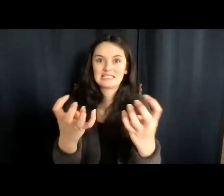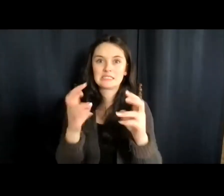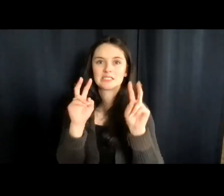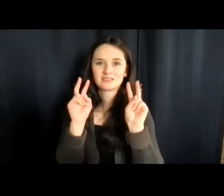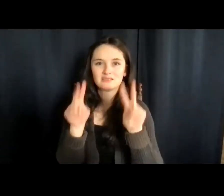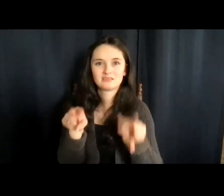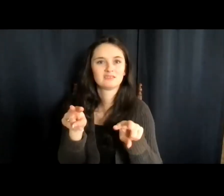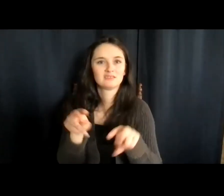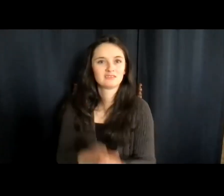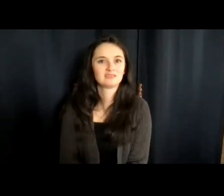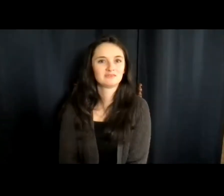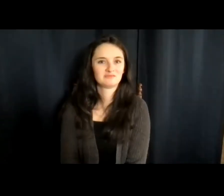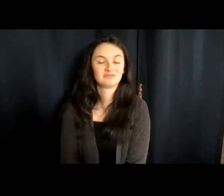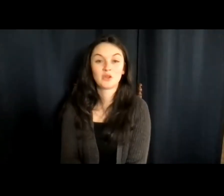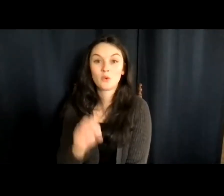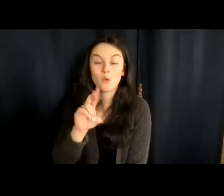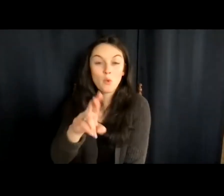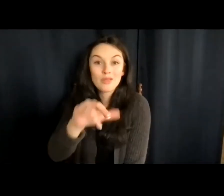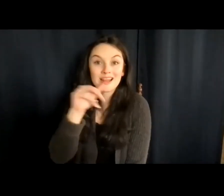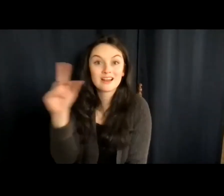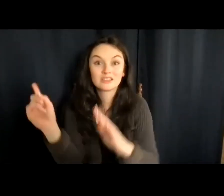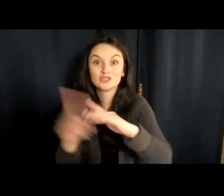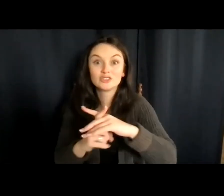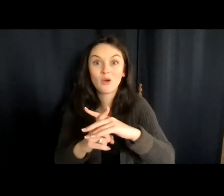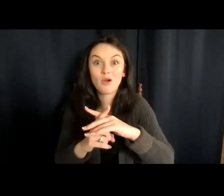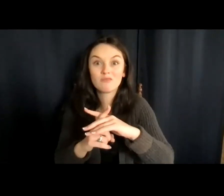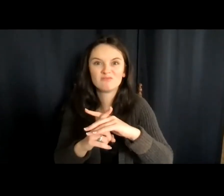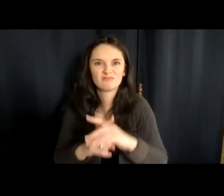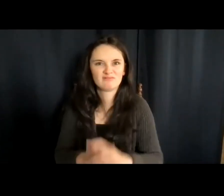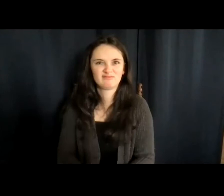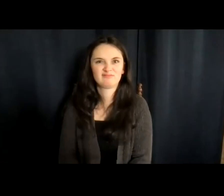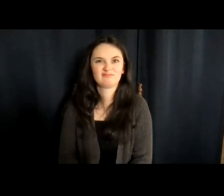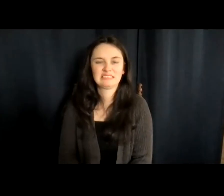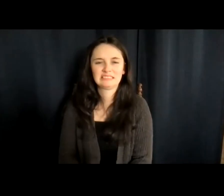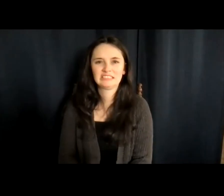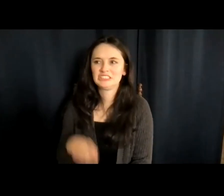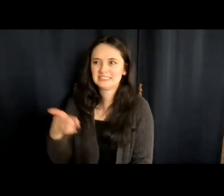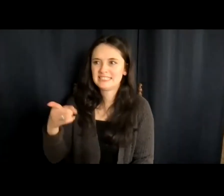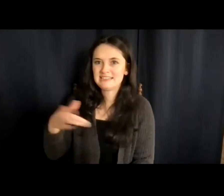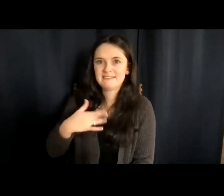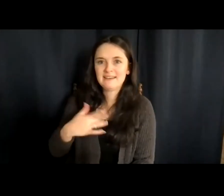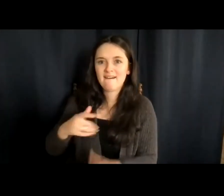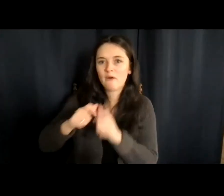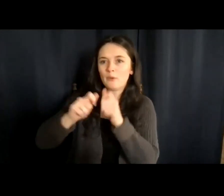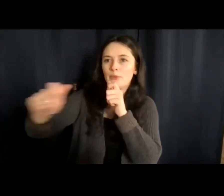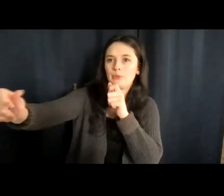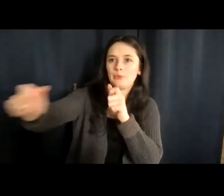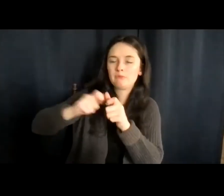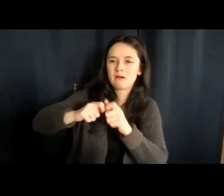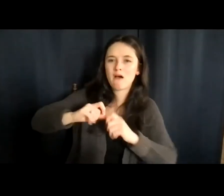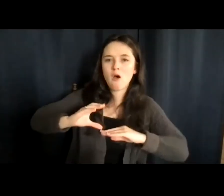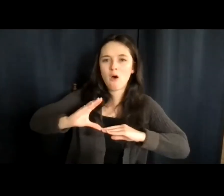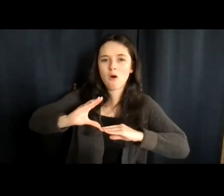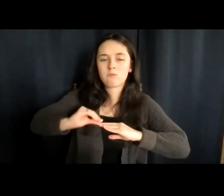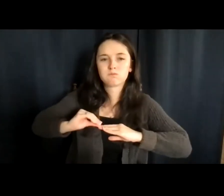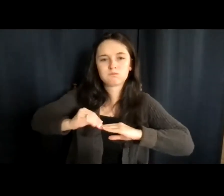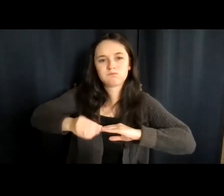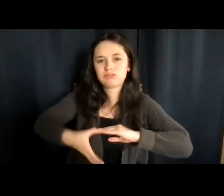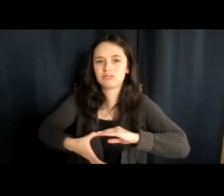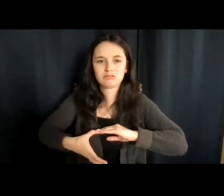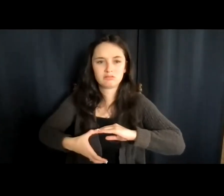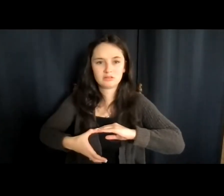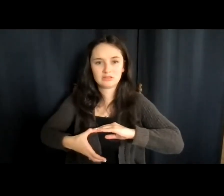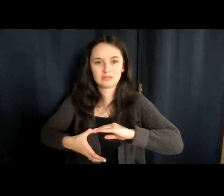all. Discouraged, Melba almost walked away from her trombone for good. You see that sign